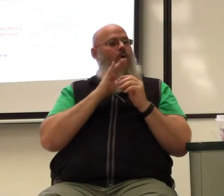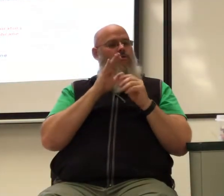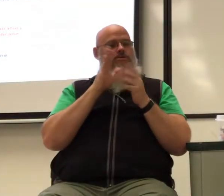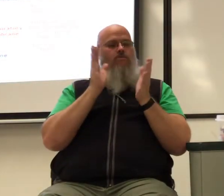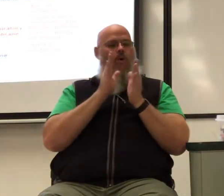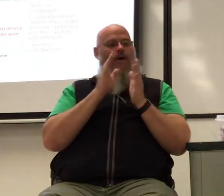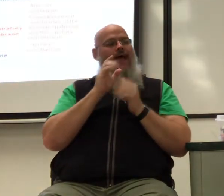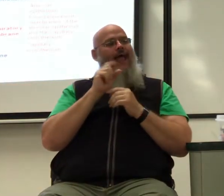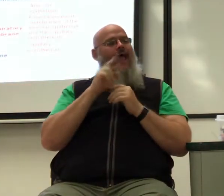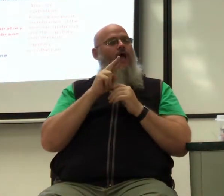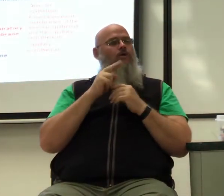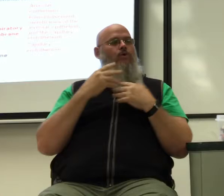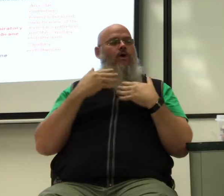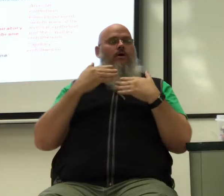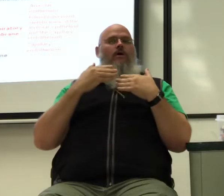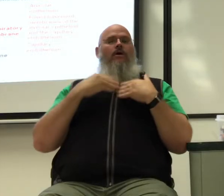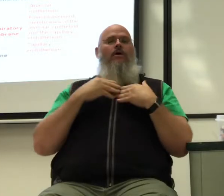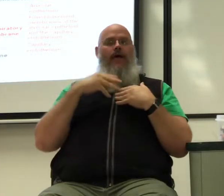it off.